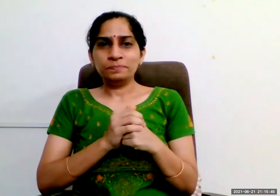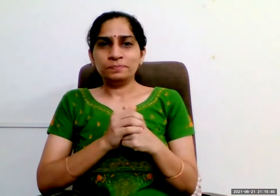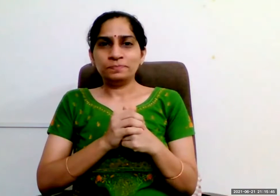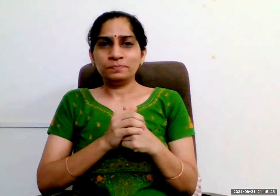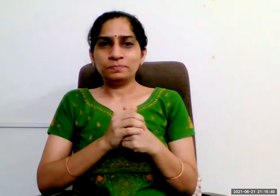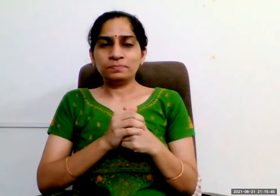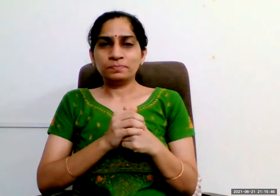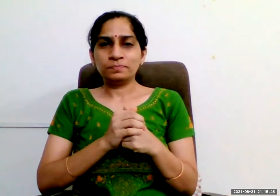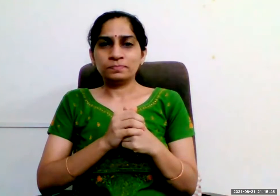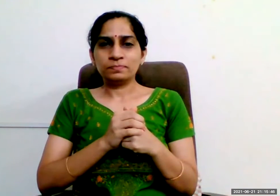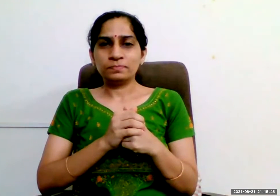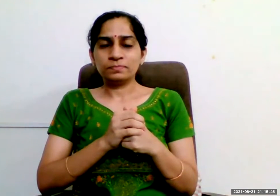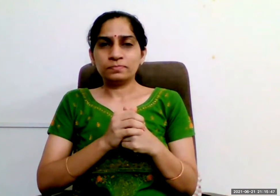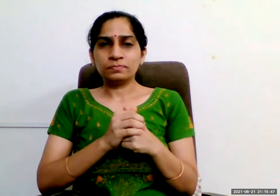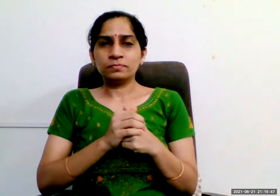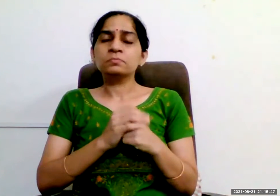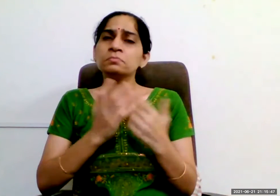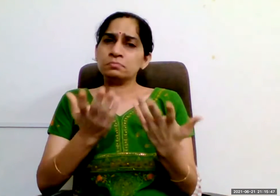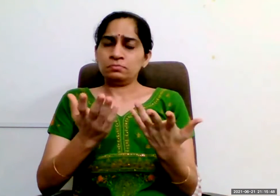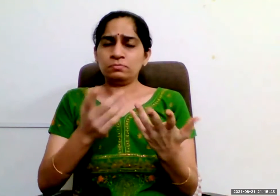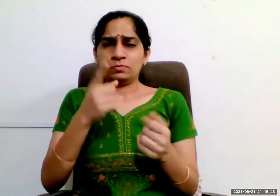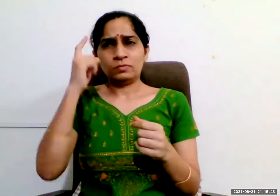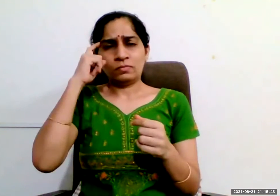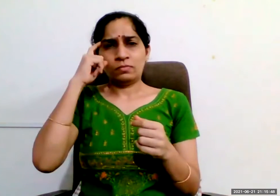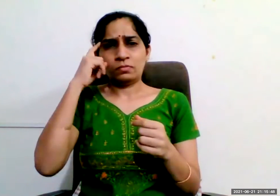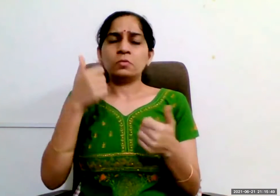So you may think that fine, humans and animals have some similarity.